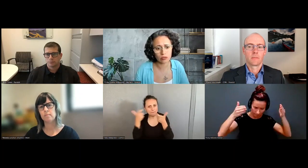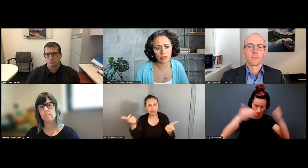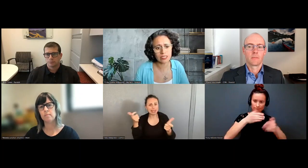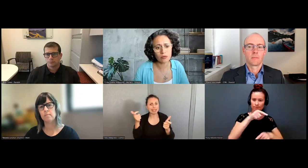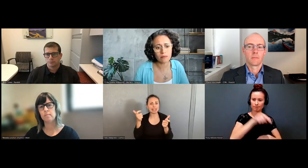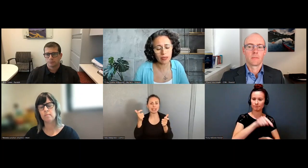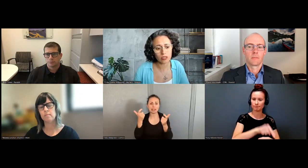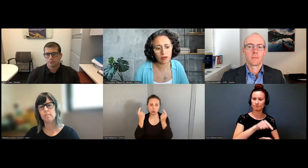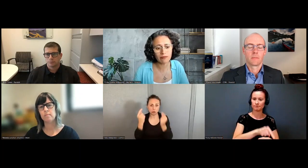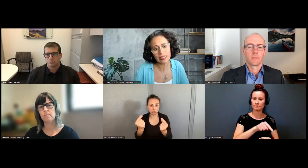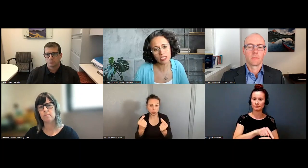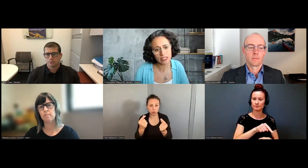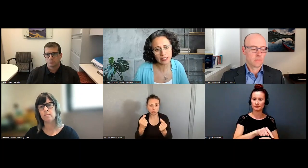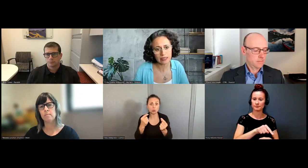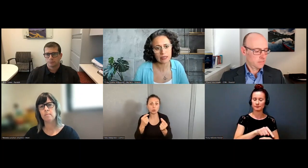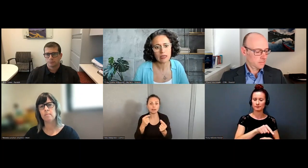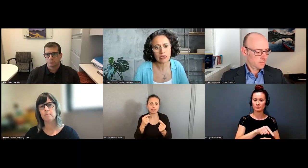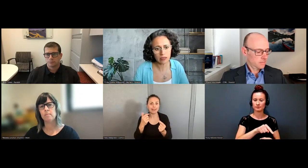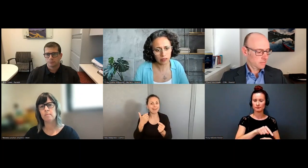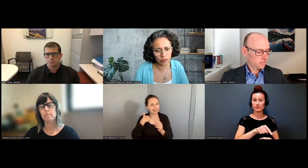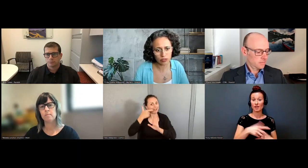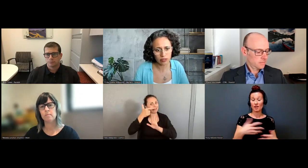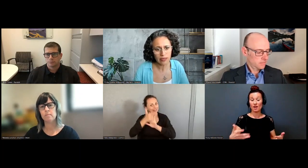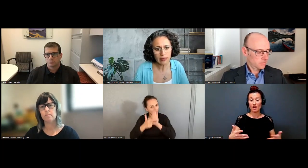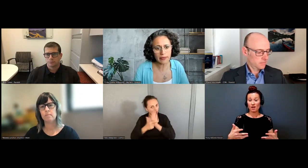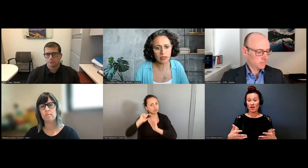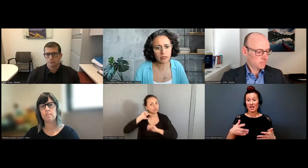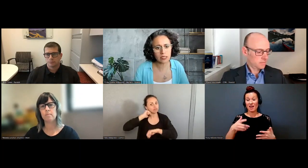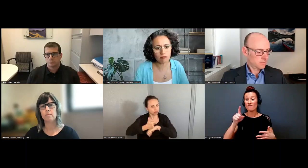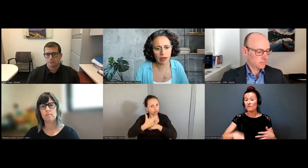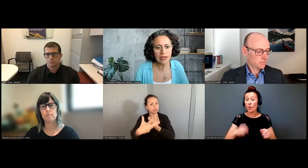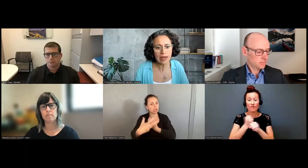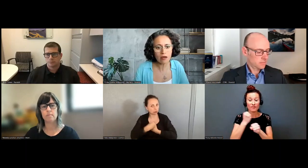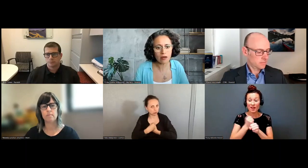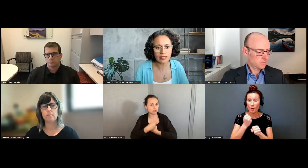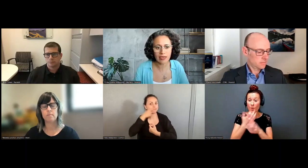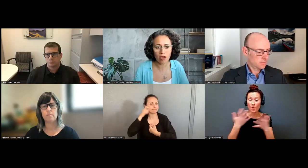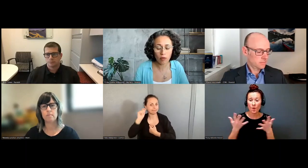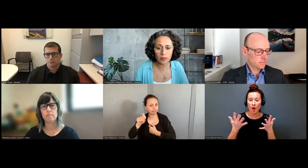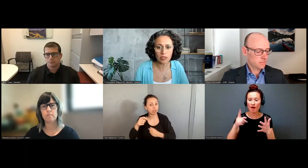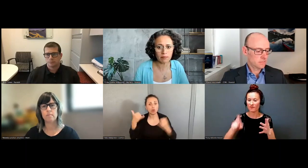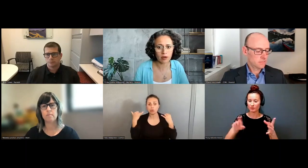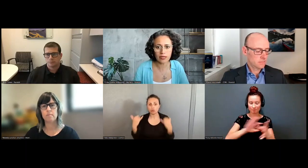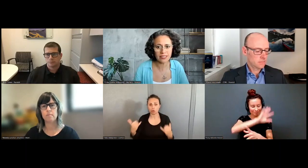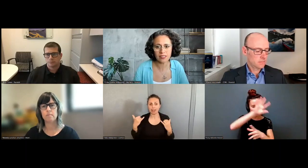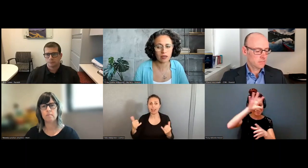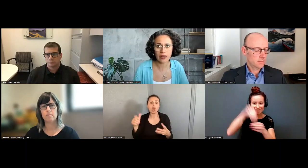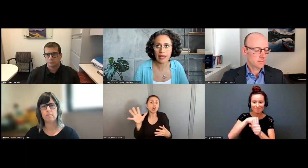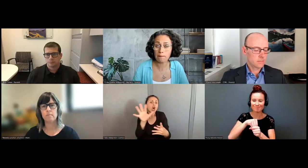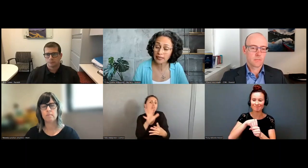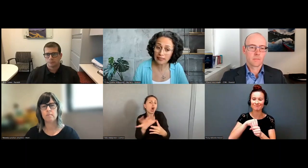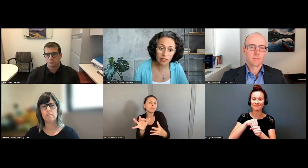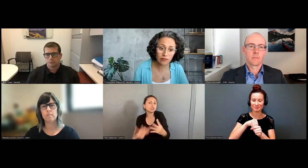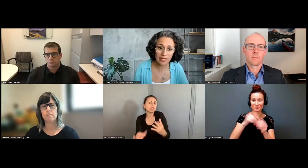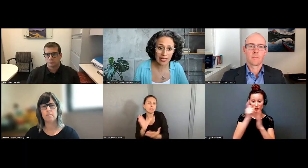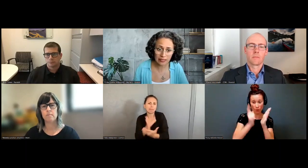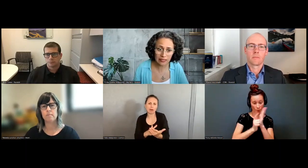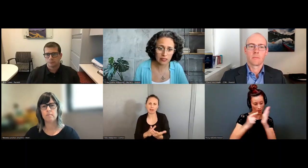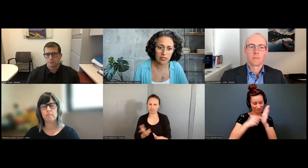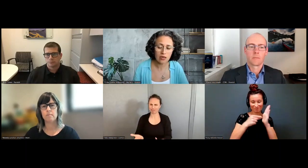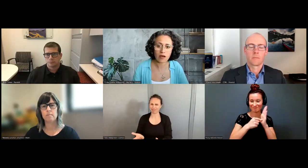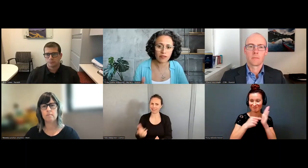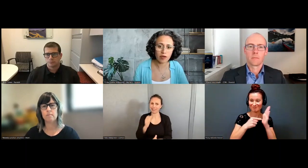need to do is to have a legislated inclusion, because right now, like, the optional part is not appealing